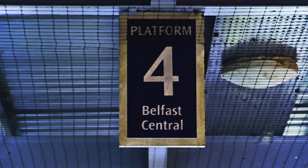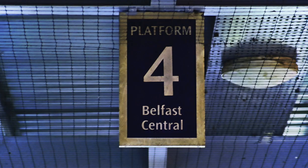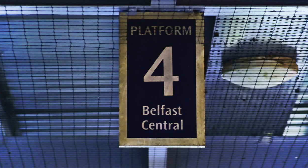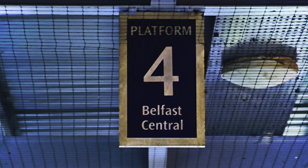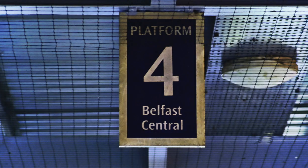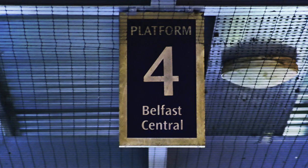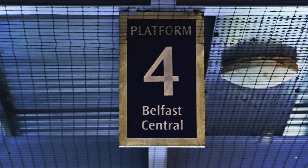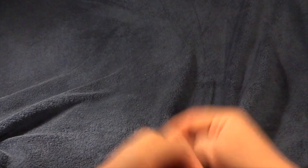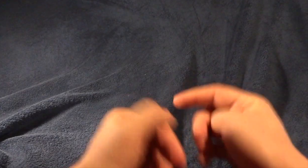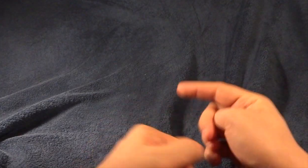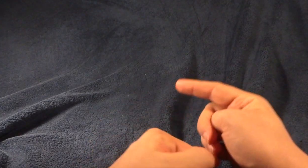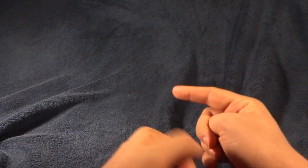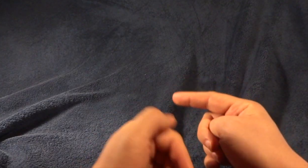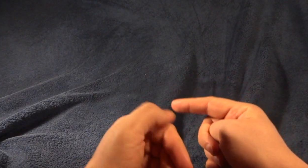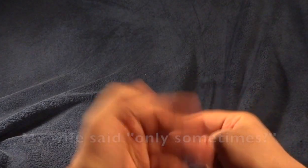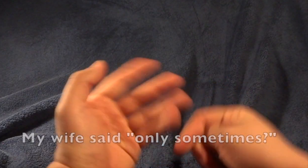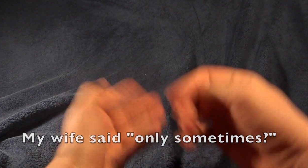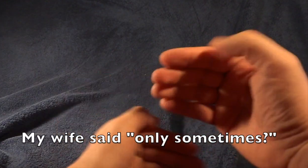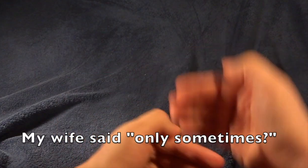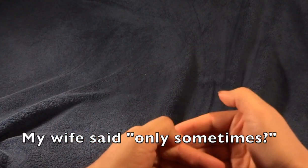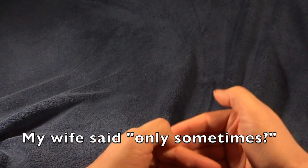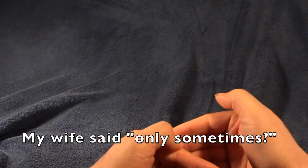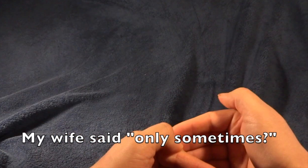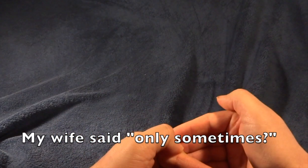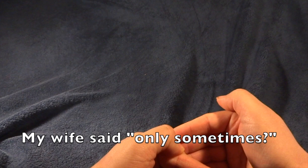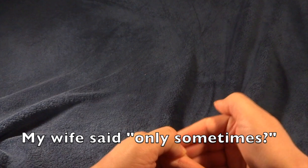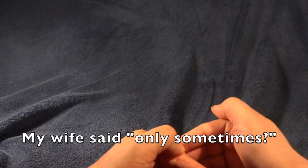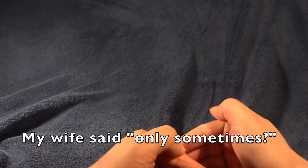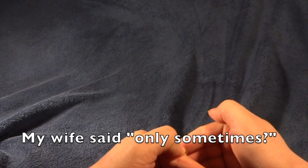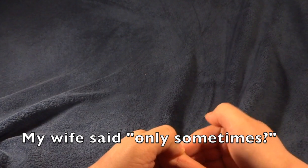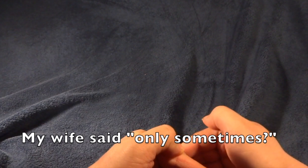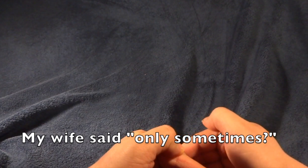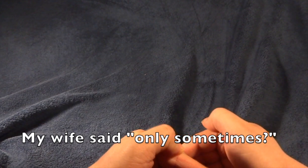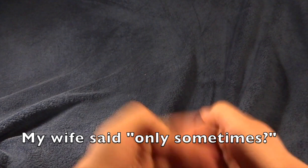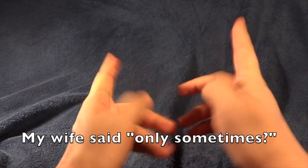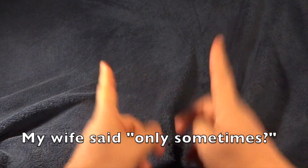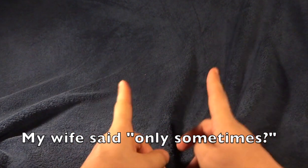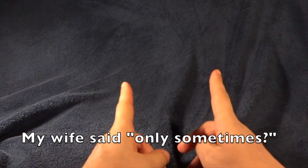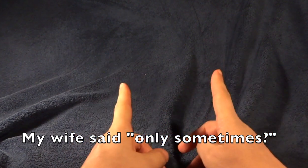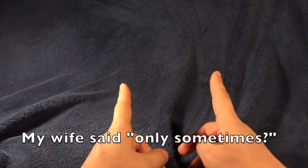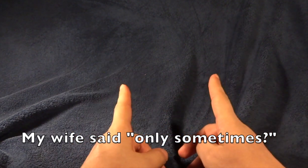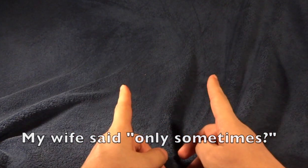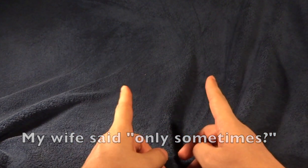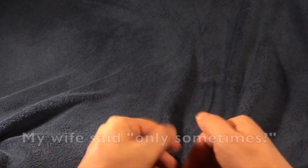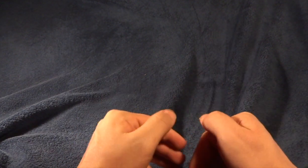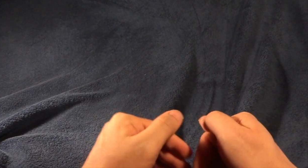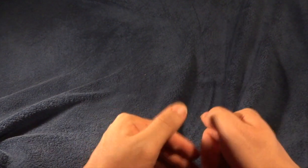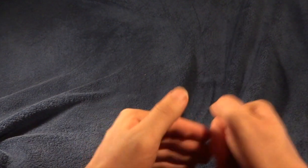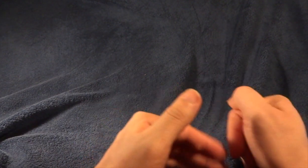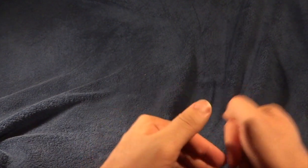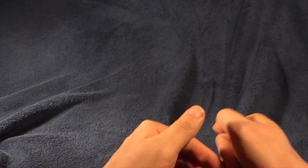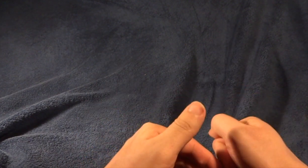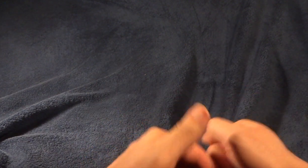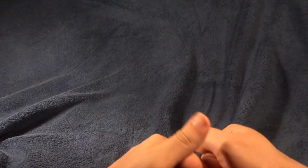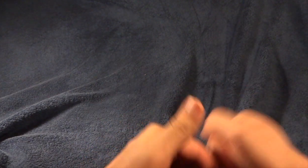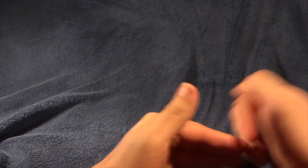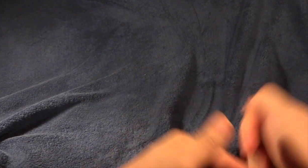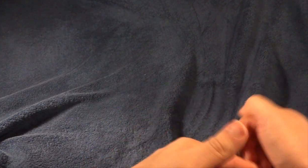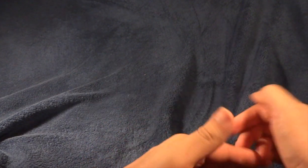Number four. Sometimes I watch many videos, and in many parts. Sometimes I can start